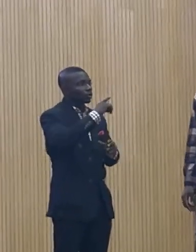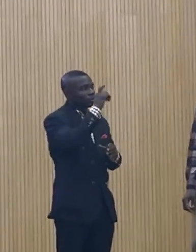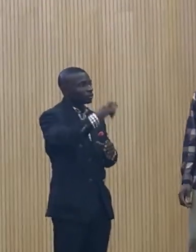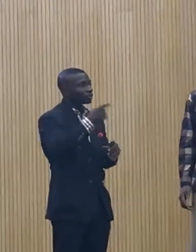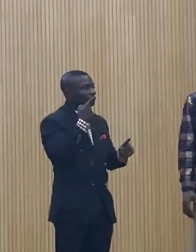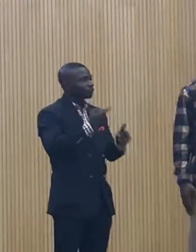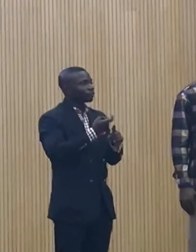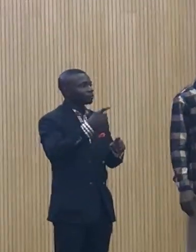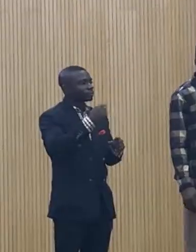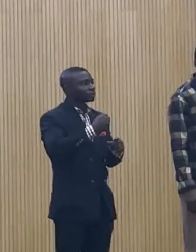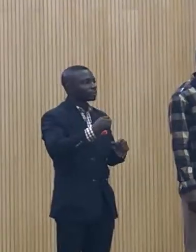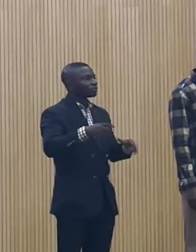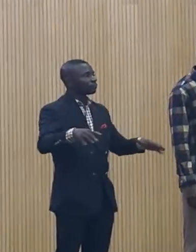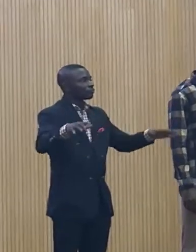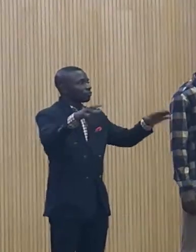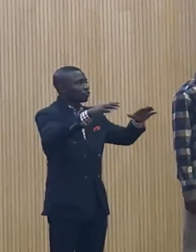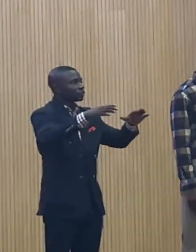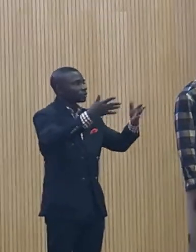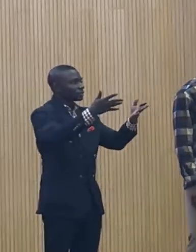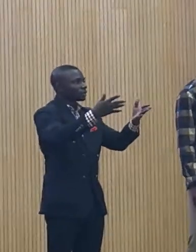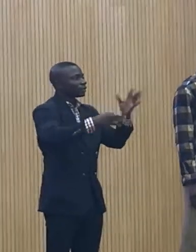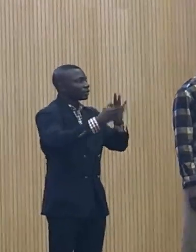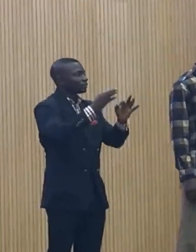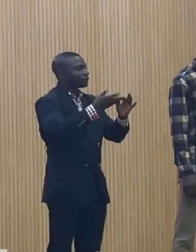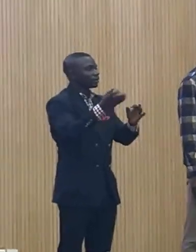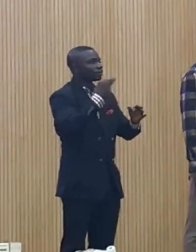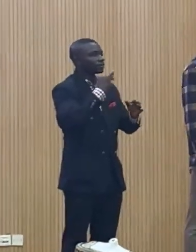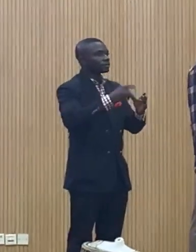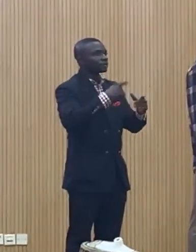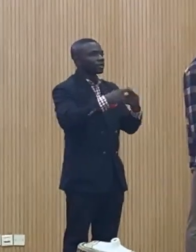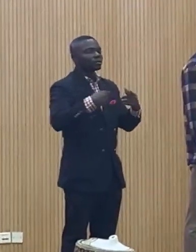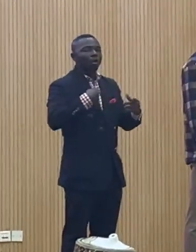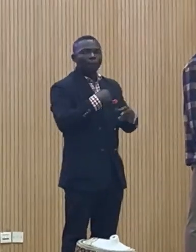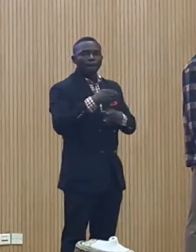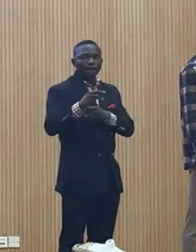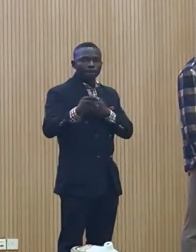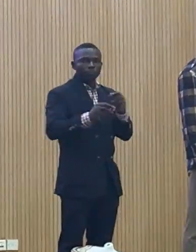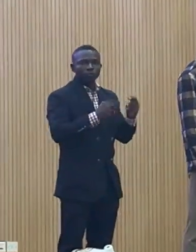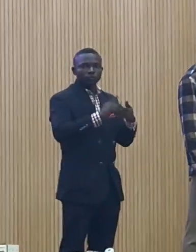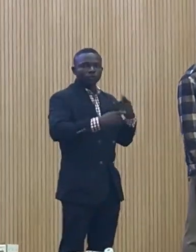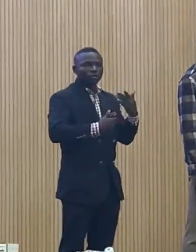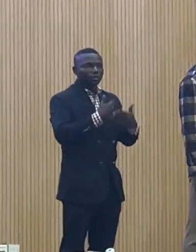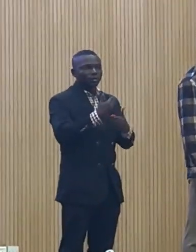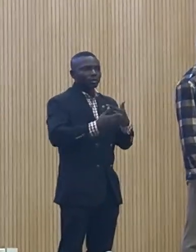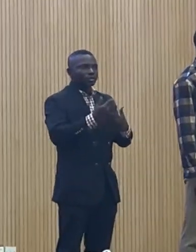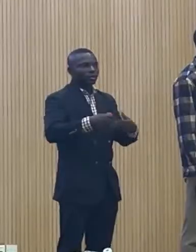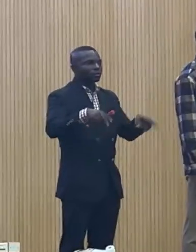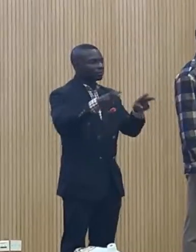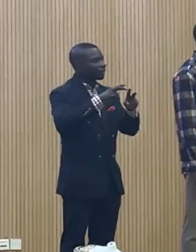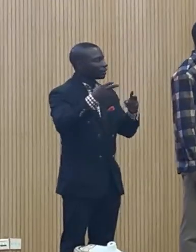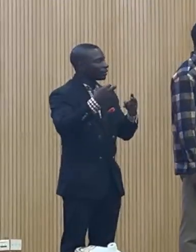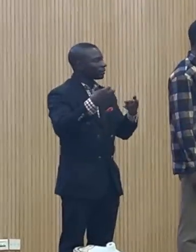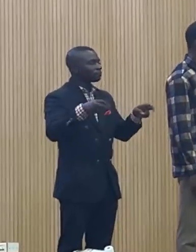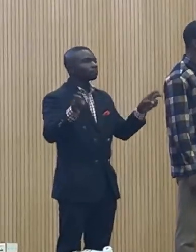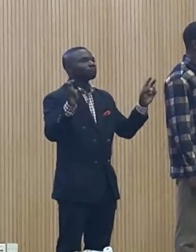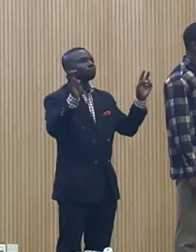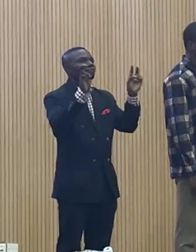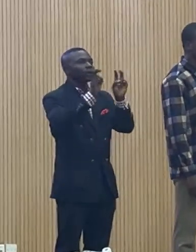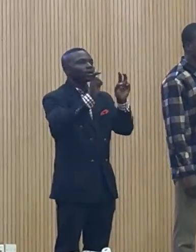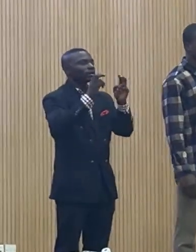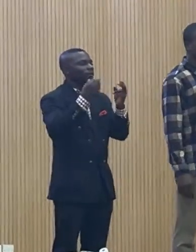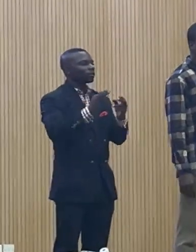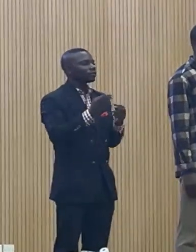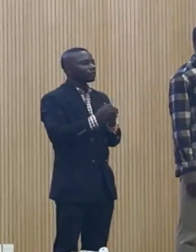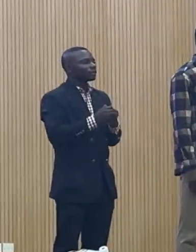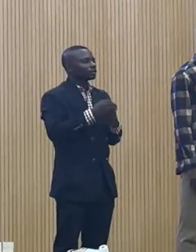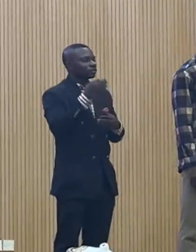question from the audience, if there is, and then we move to the panel of judges.